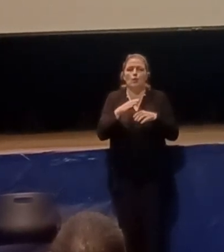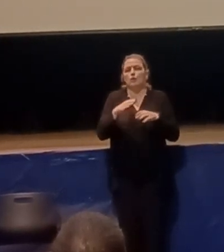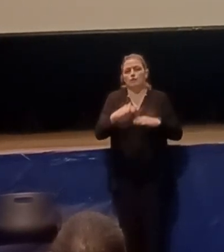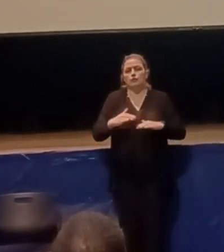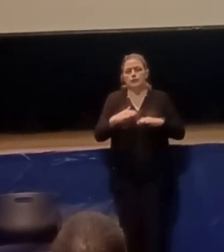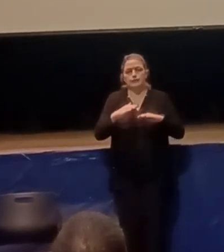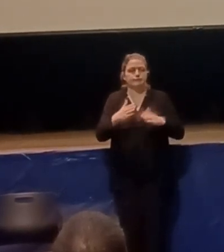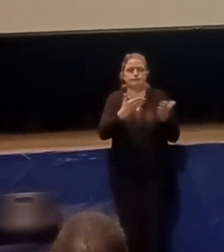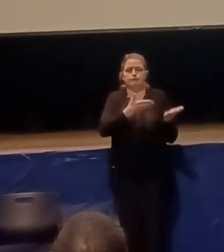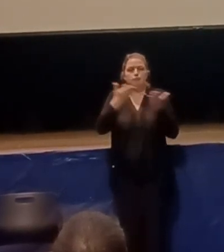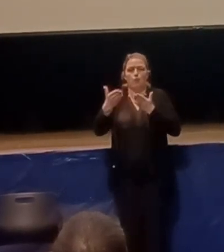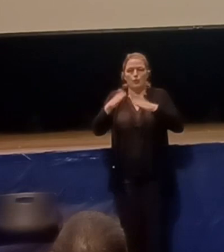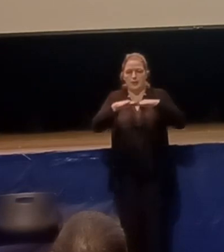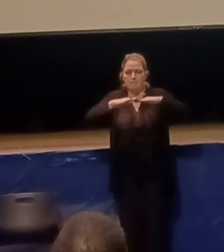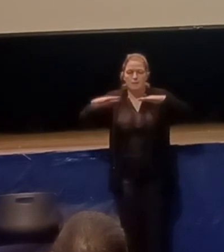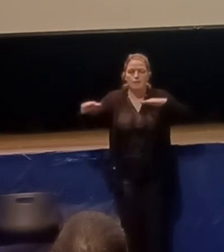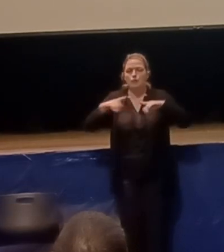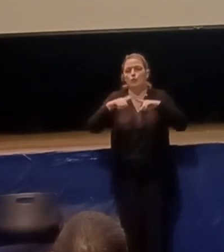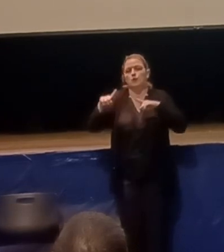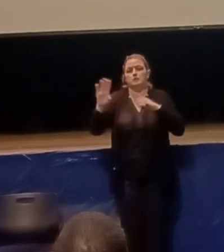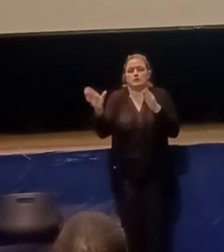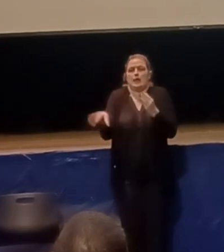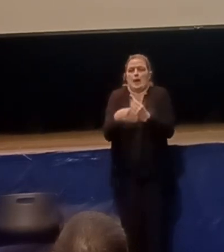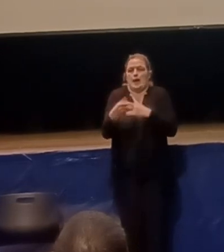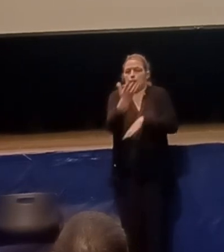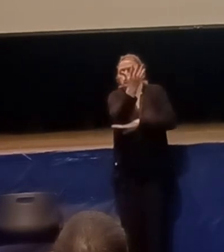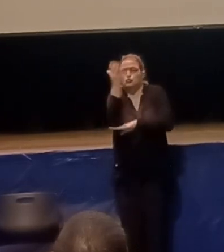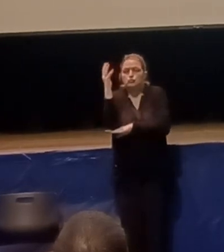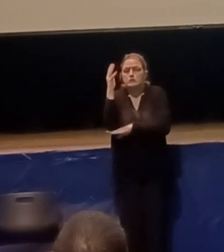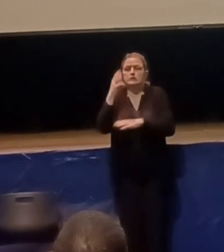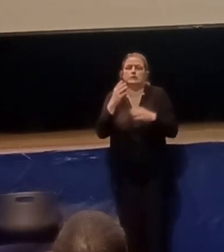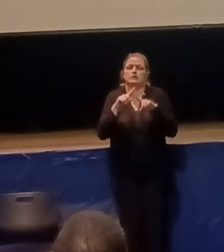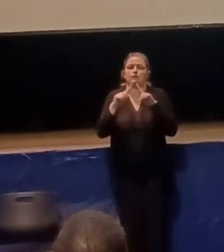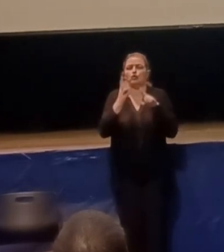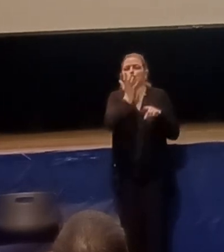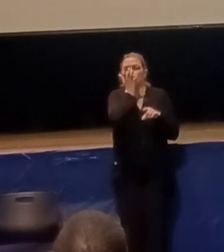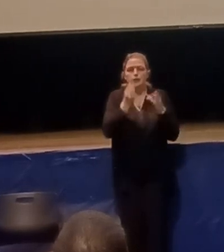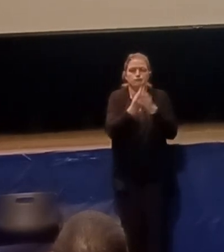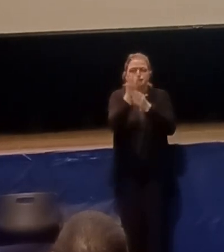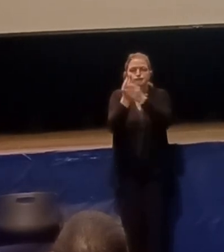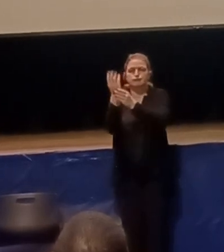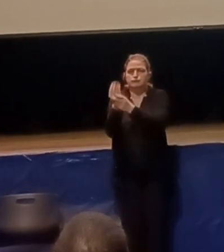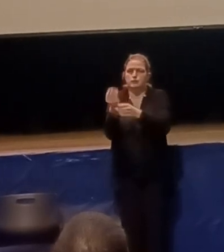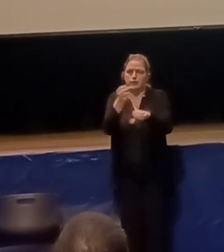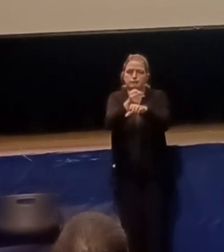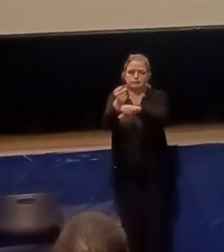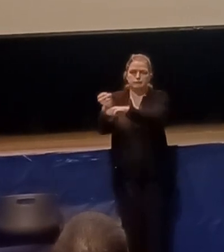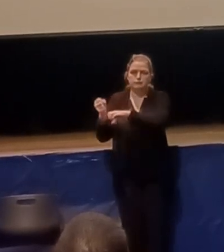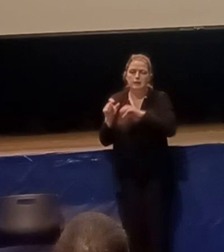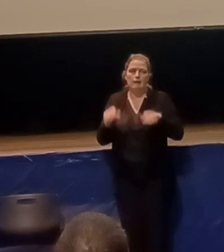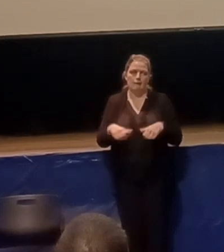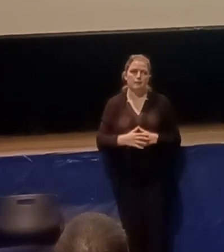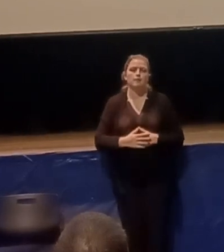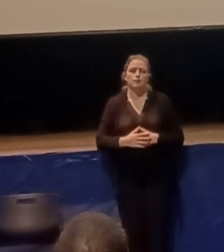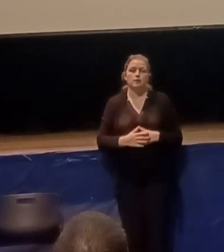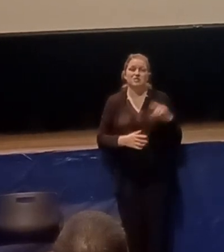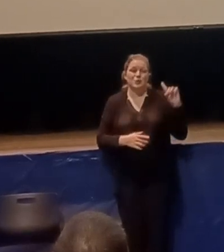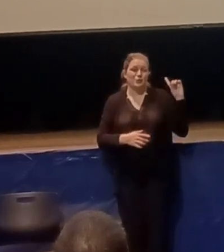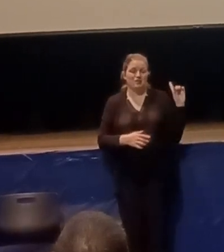platforms. We have the ability to add trees and other kinds of green infrastructure along this path. So this layout and